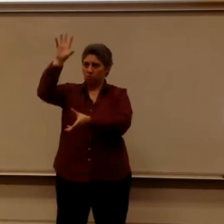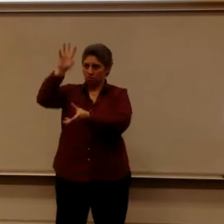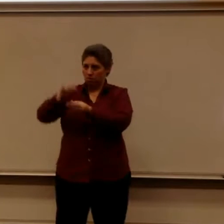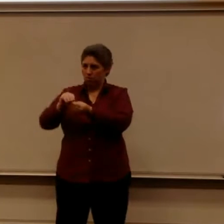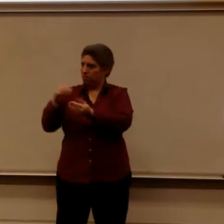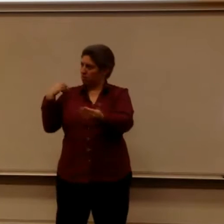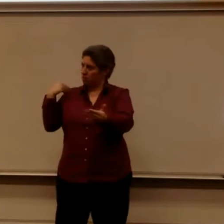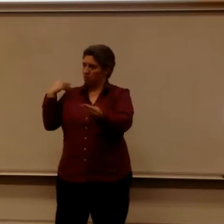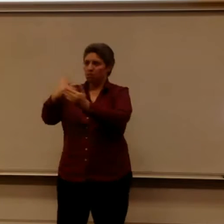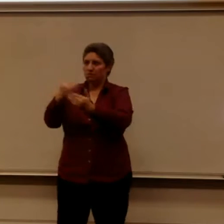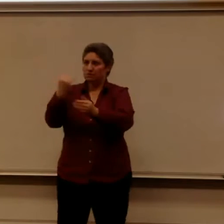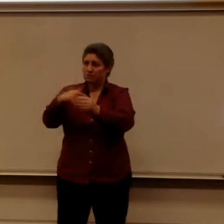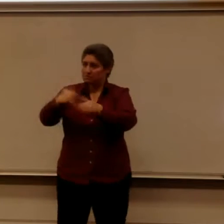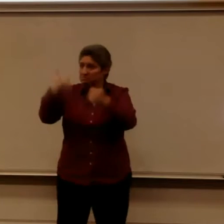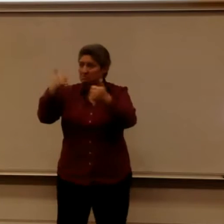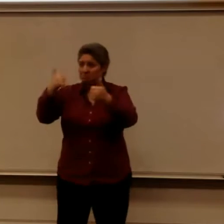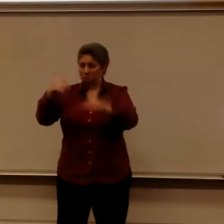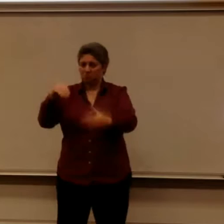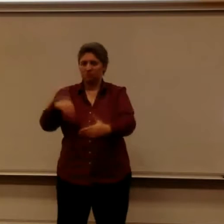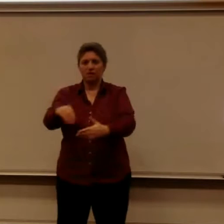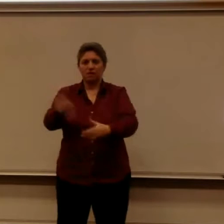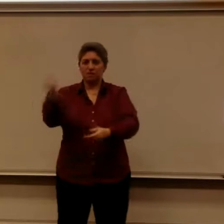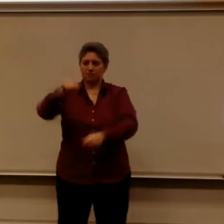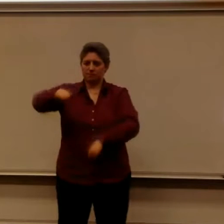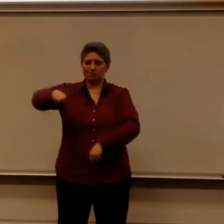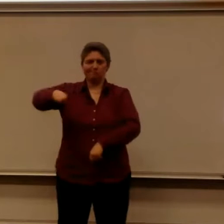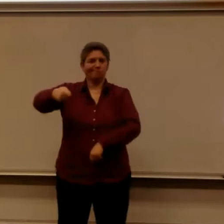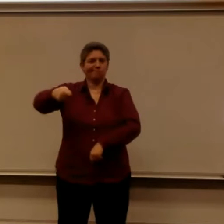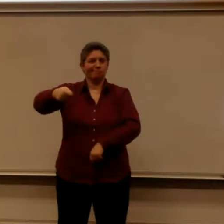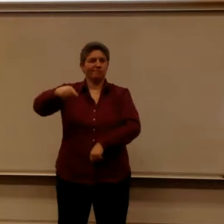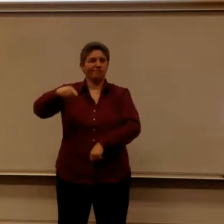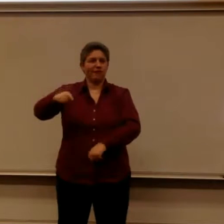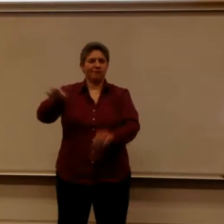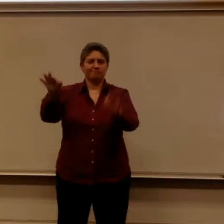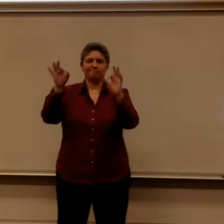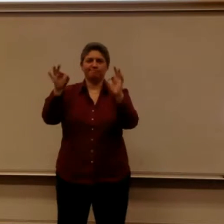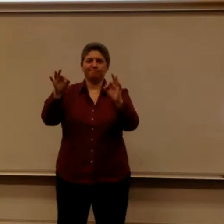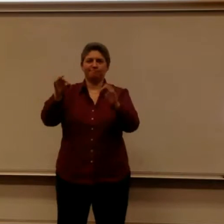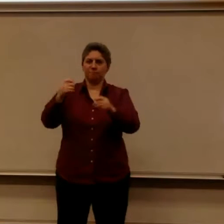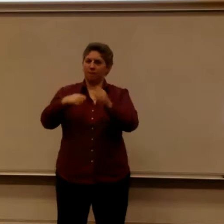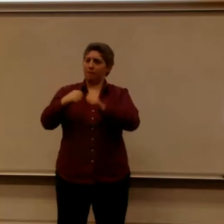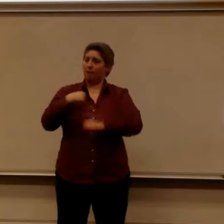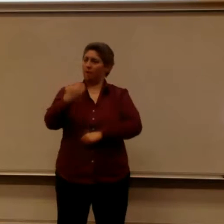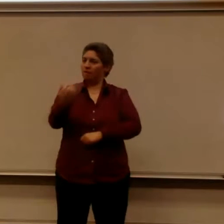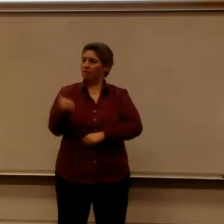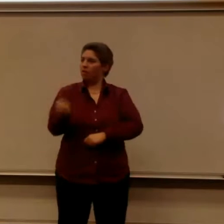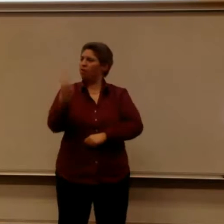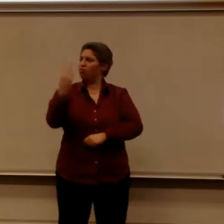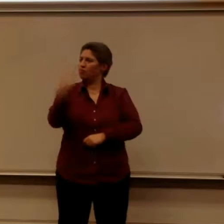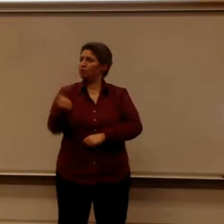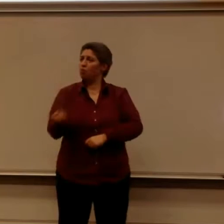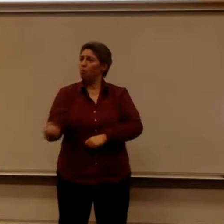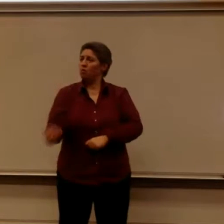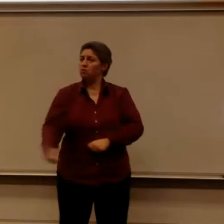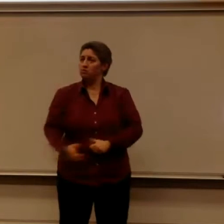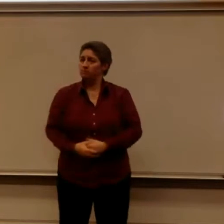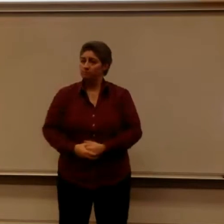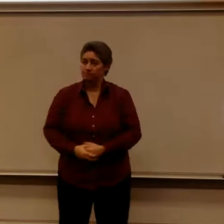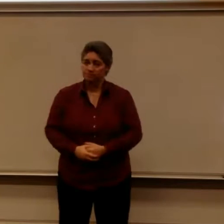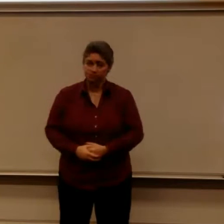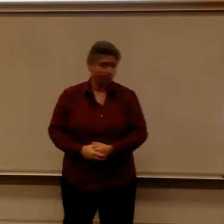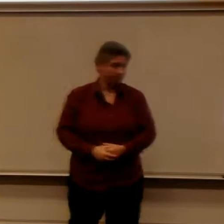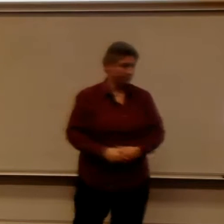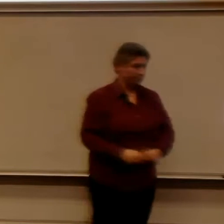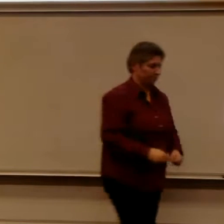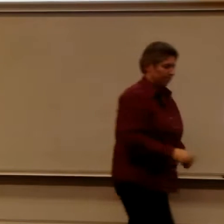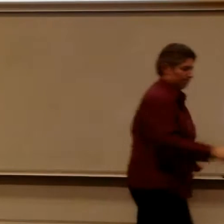that, different files. And the progress reports will have over the 6 years all those files. We want to lock that so